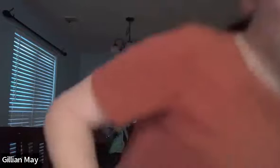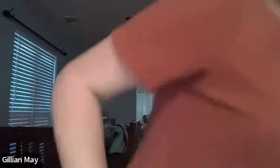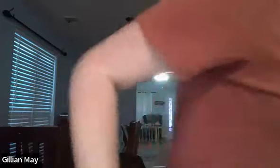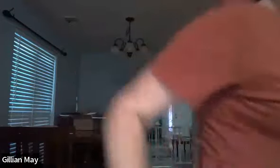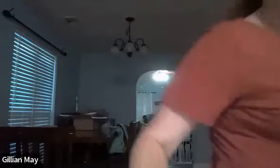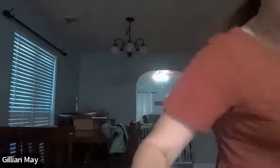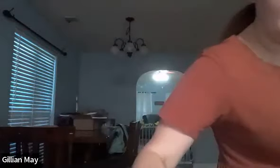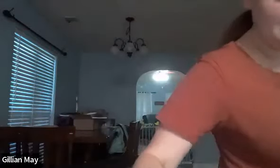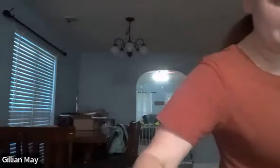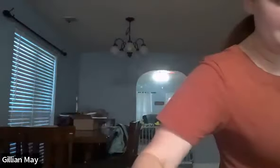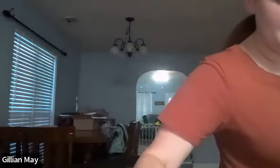quick.